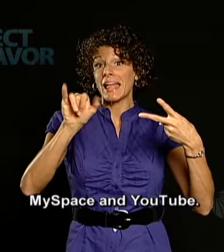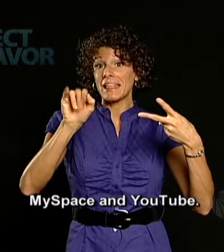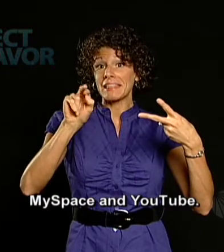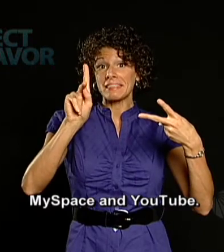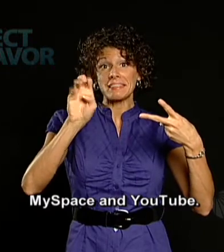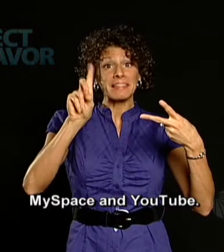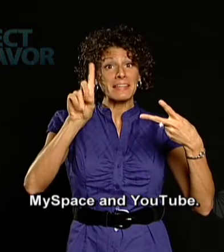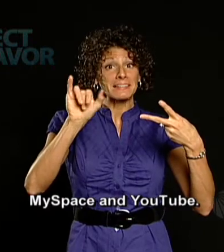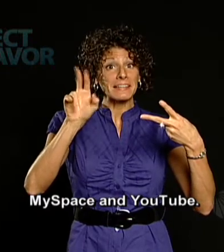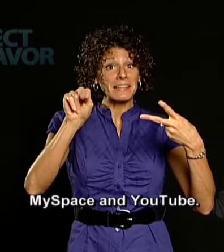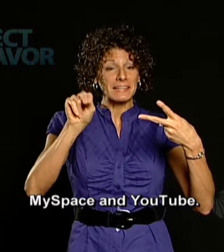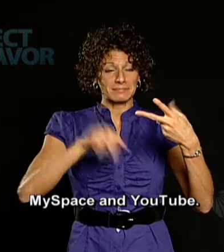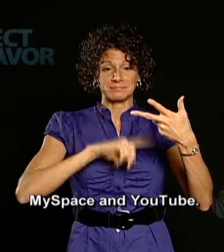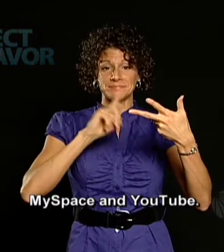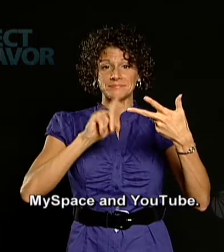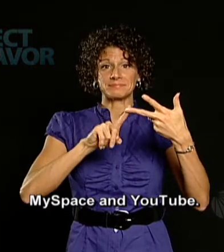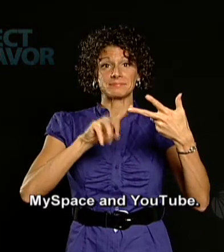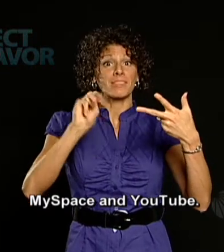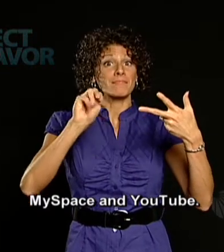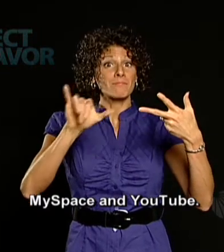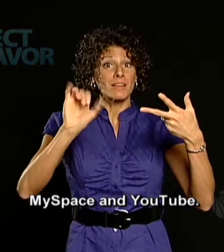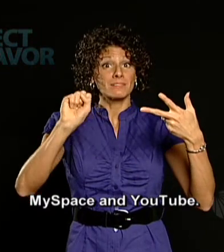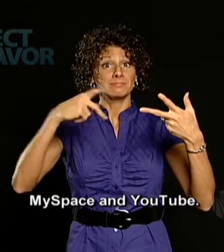MySpace, and YouTube.